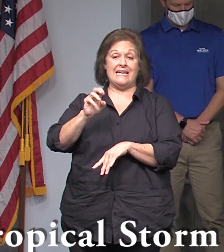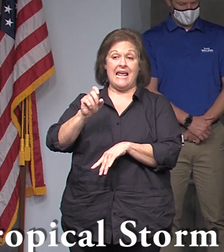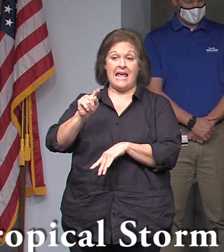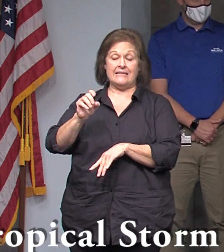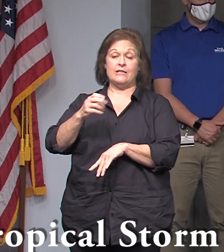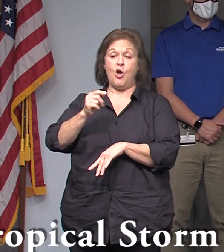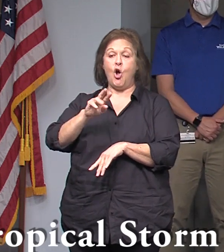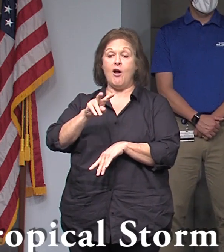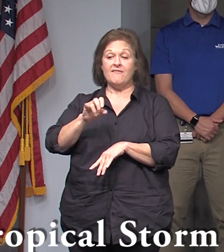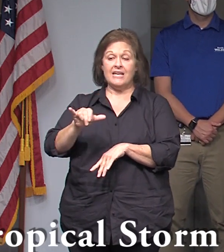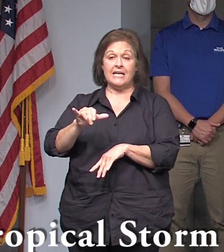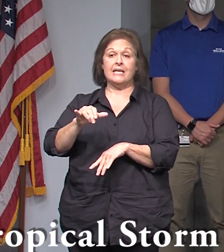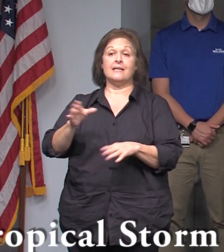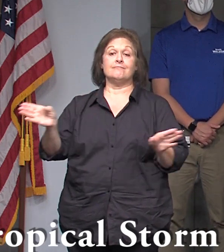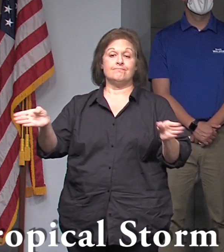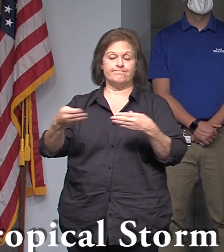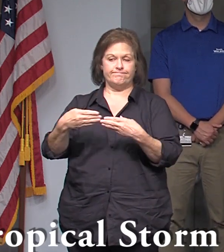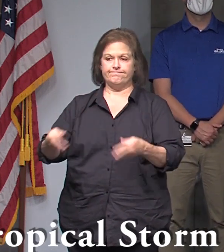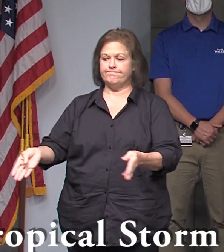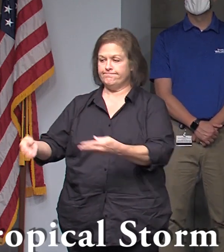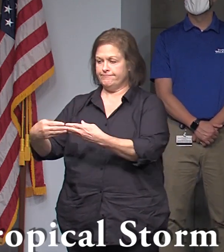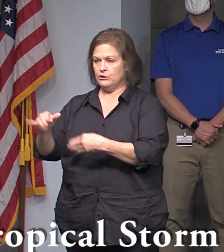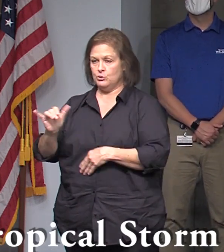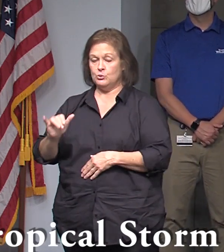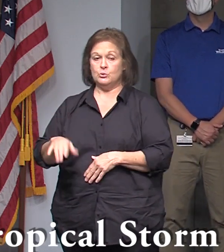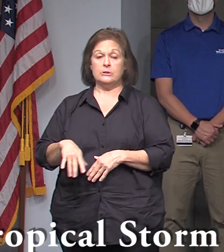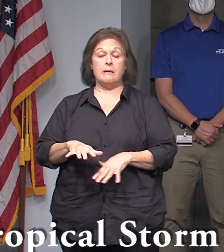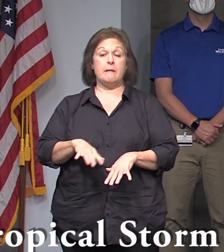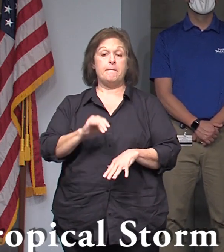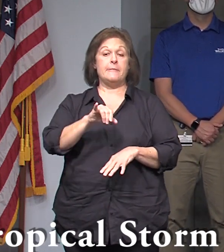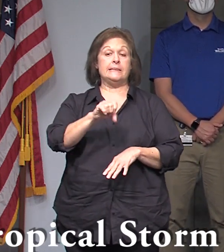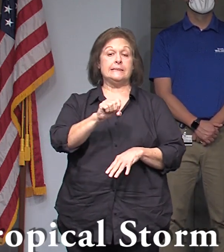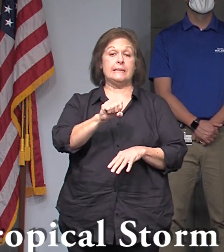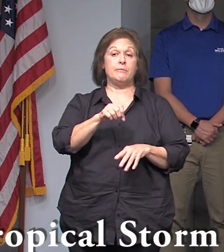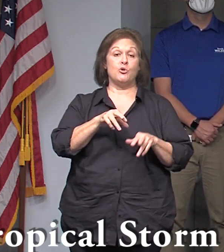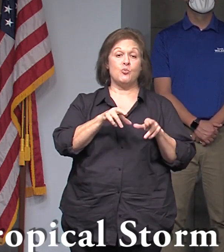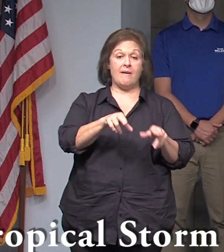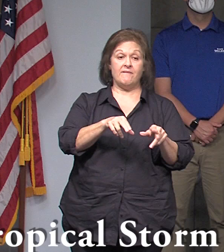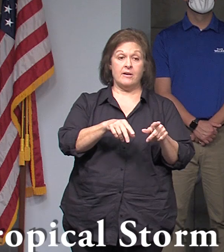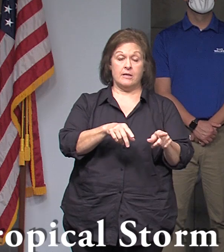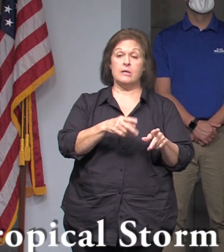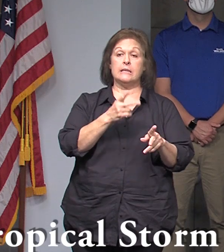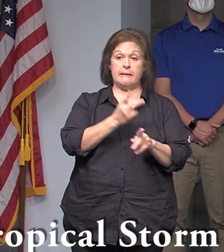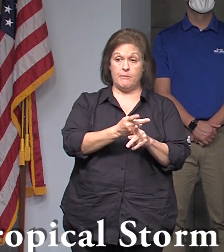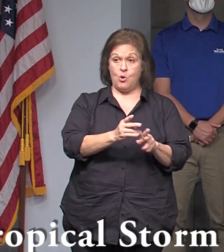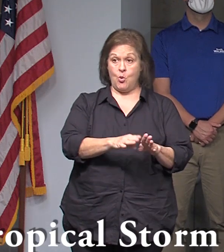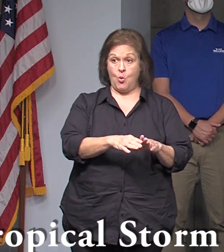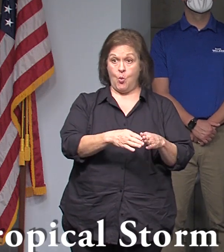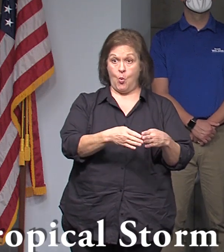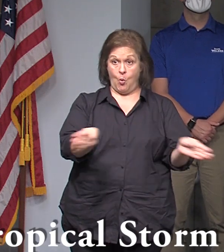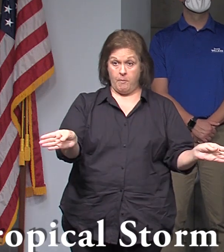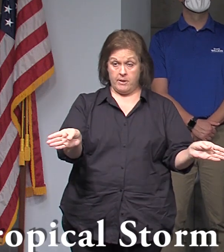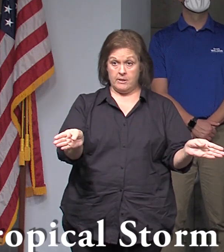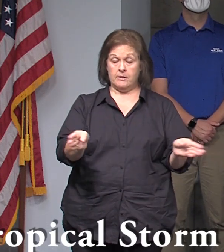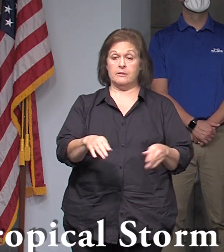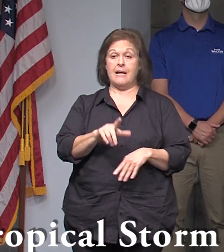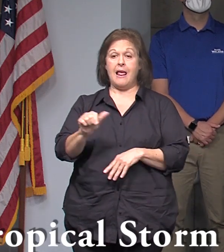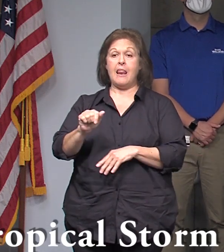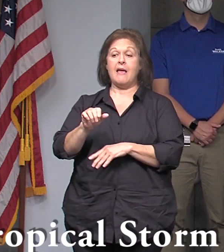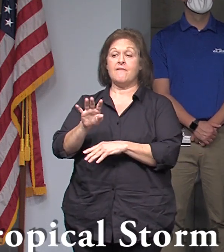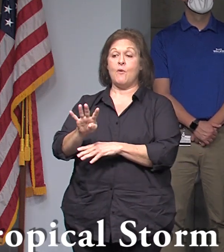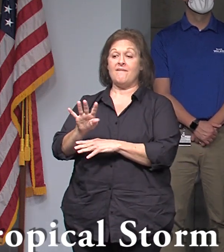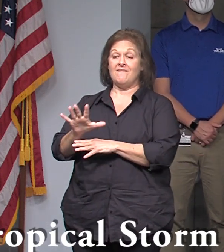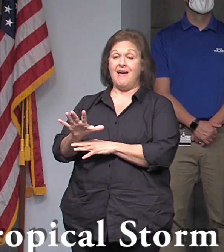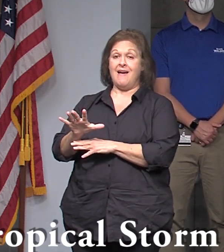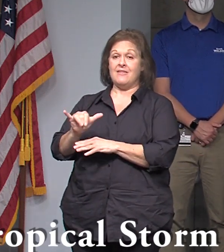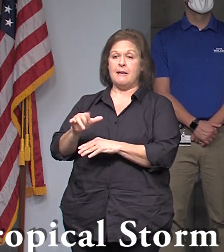gates tomorrow afternoon. The floodgates along the Mississippi River will remain open, as well as the gate at LA